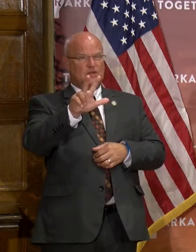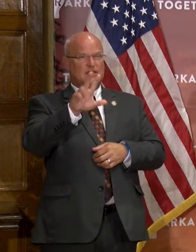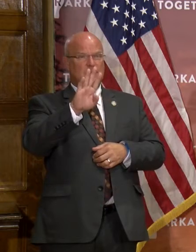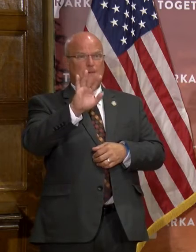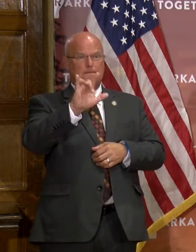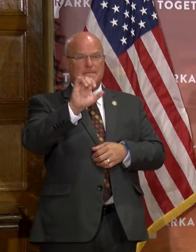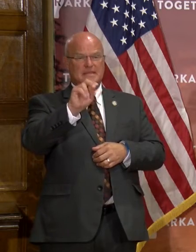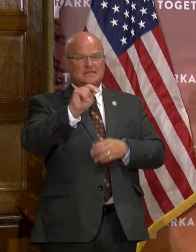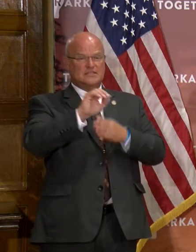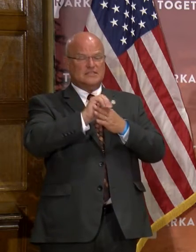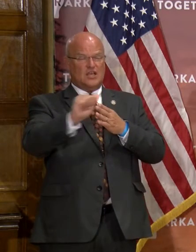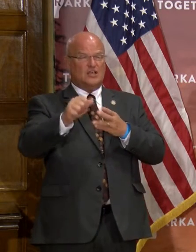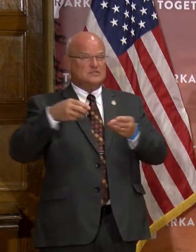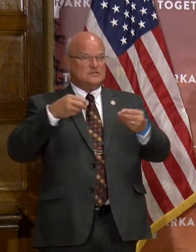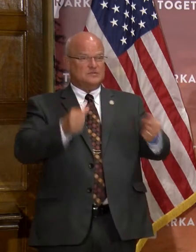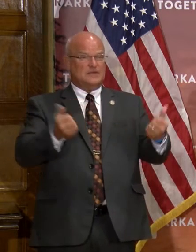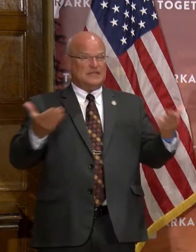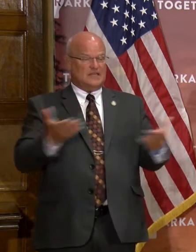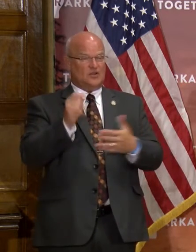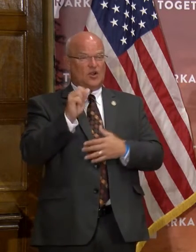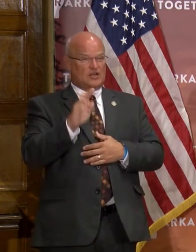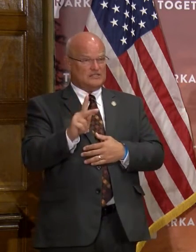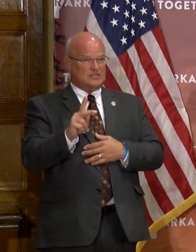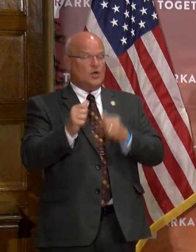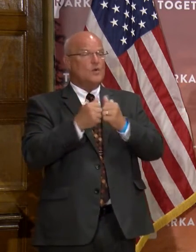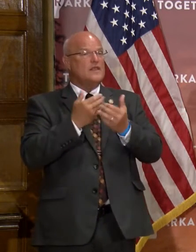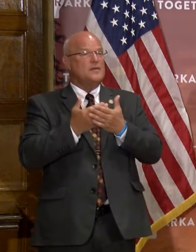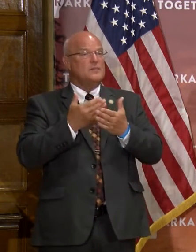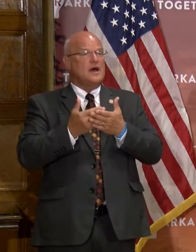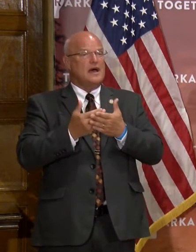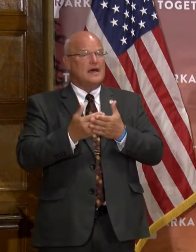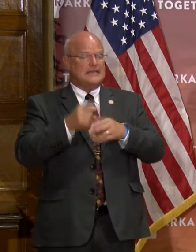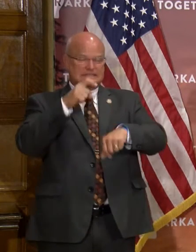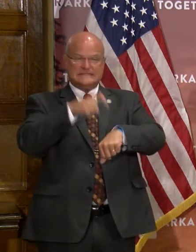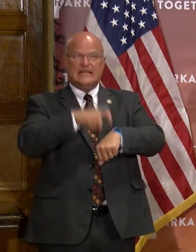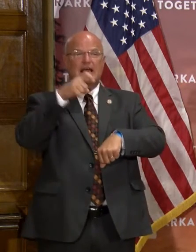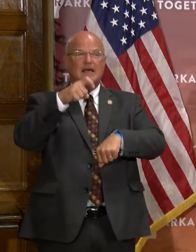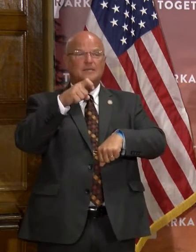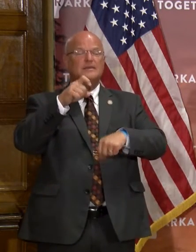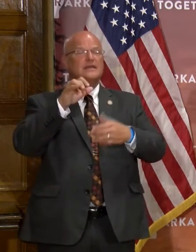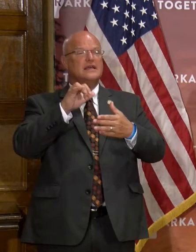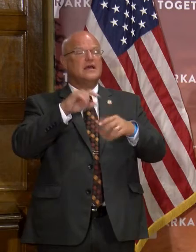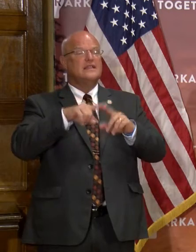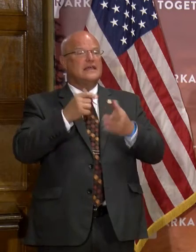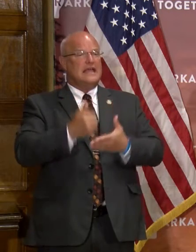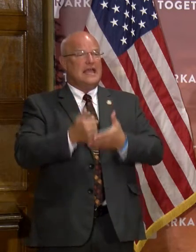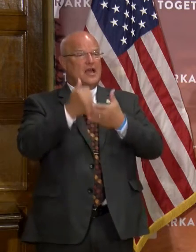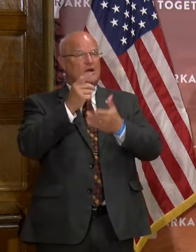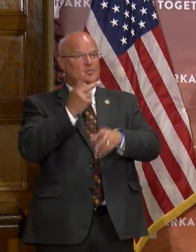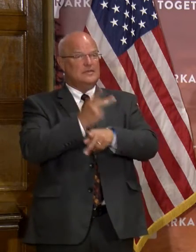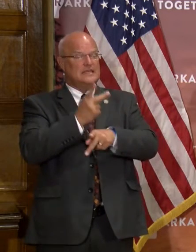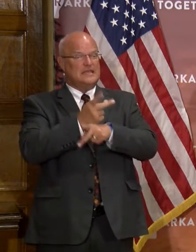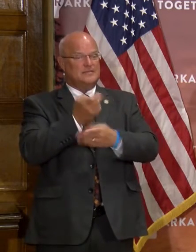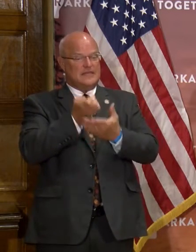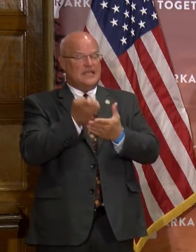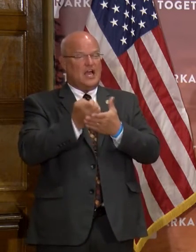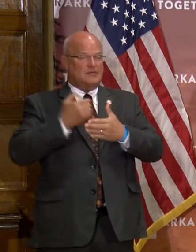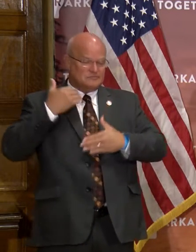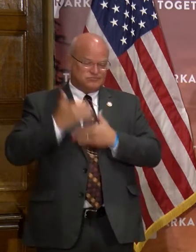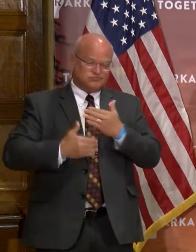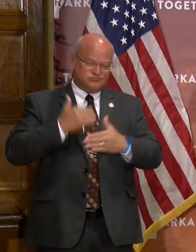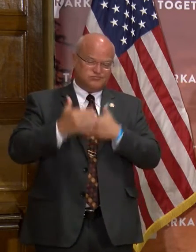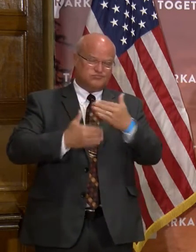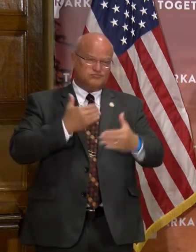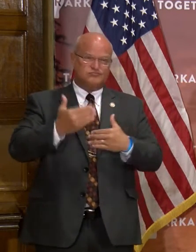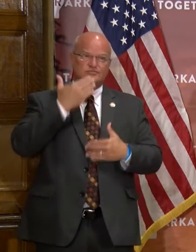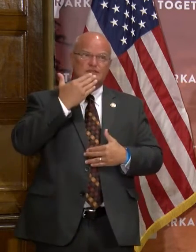to date in the state of Arkansas. So while those funds were certainly timely at that point, they helped keep our economy moving and were so